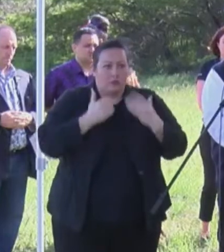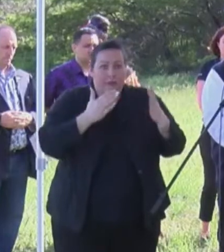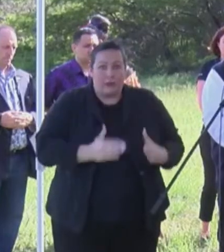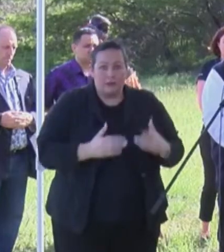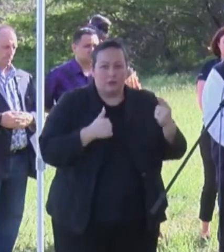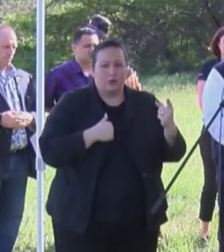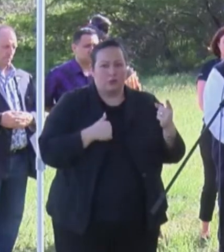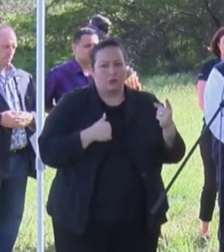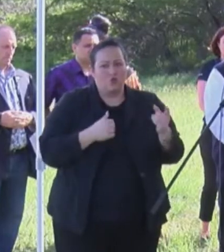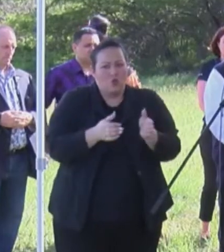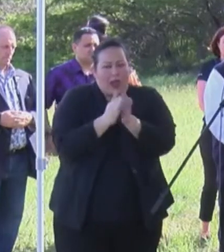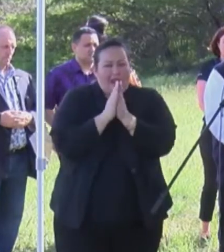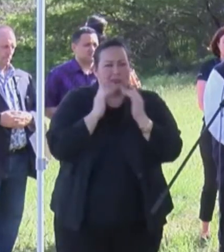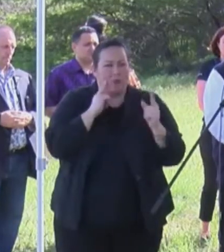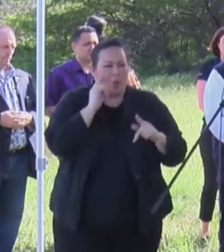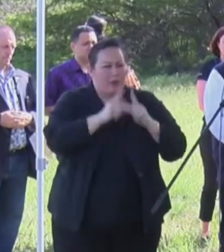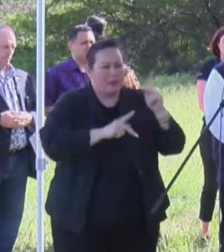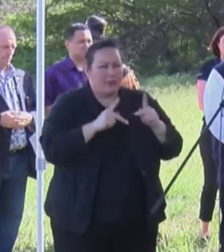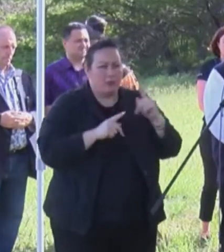their residence